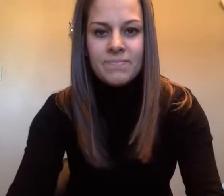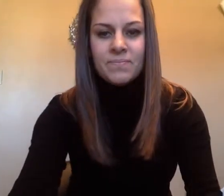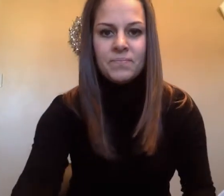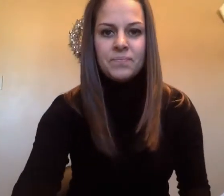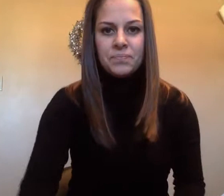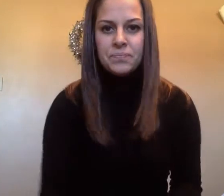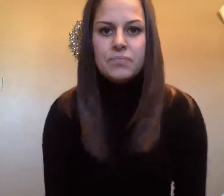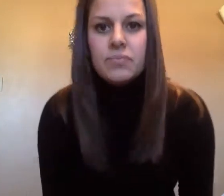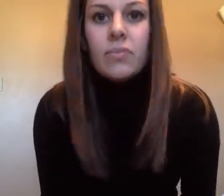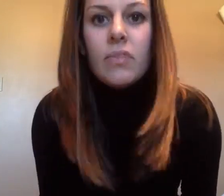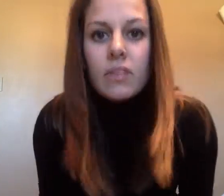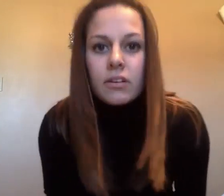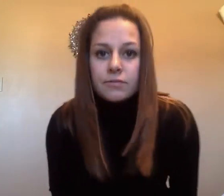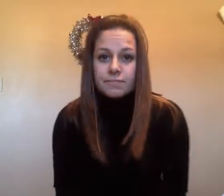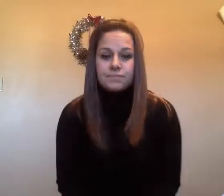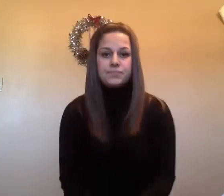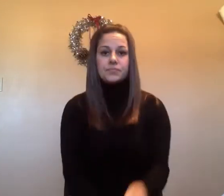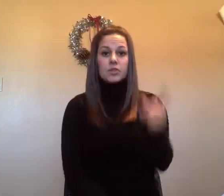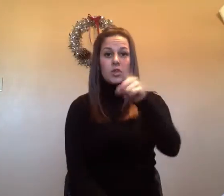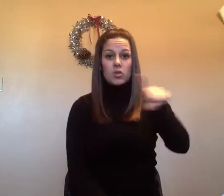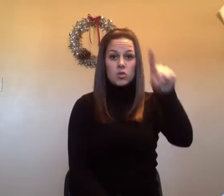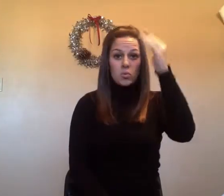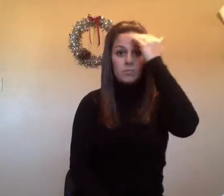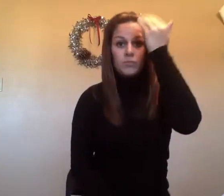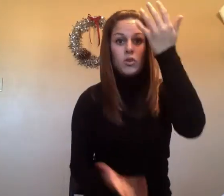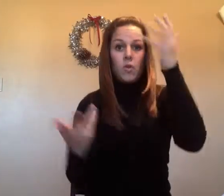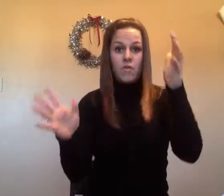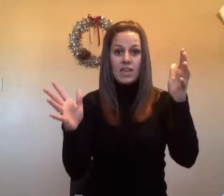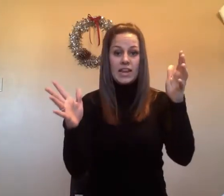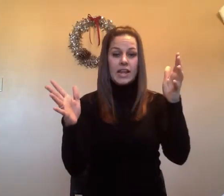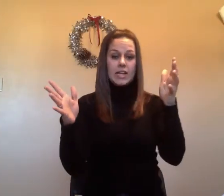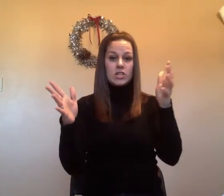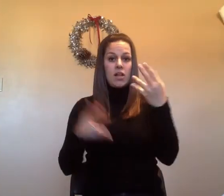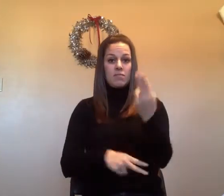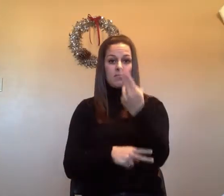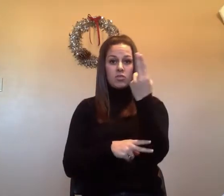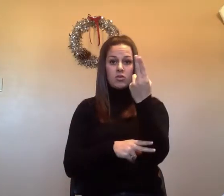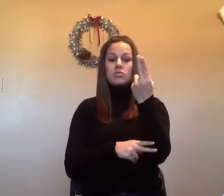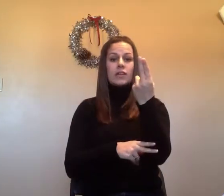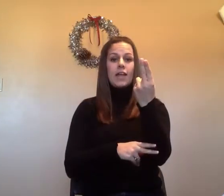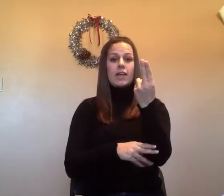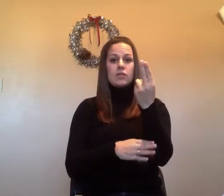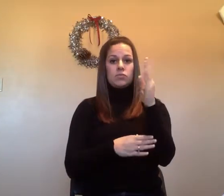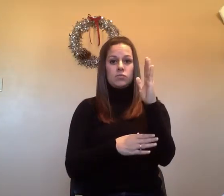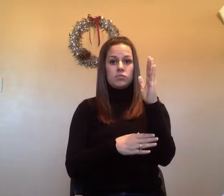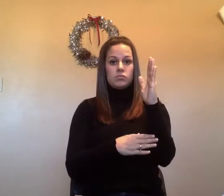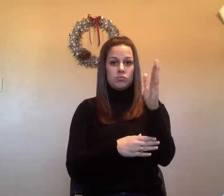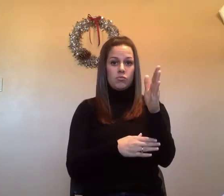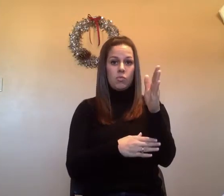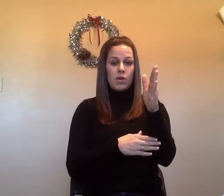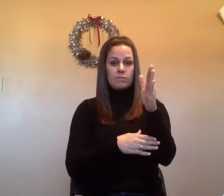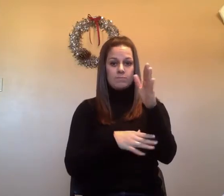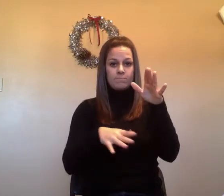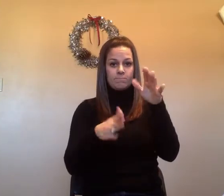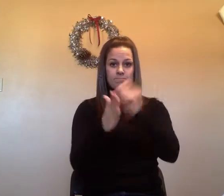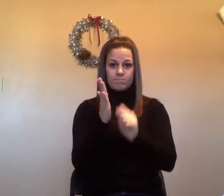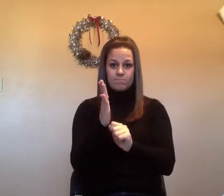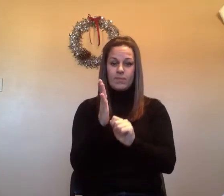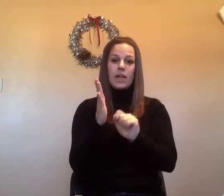midterm coming up on Thursday. Also, you know you guys have been working on your typed allegories. These are going to be a big